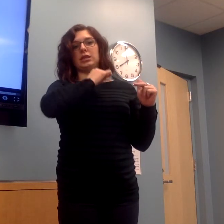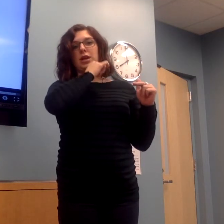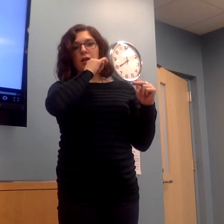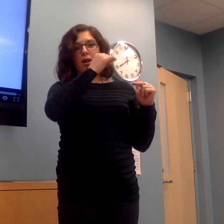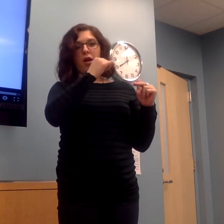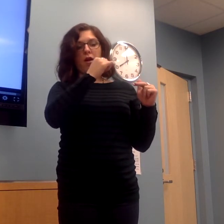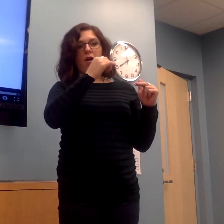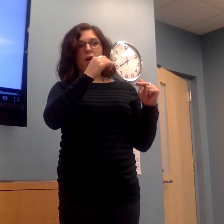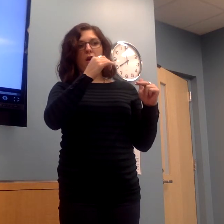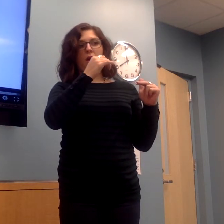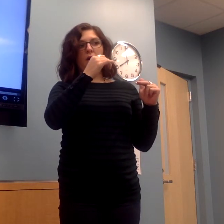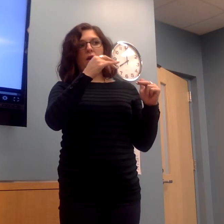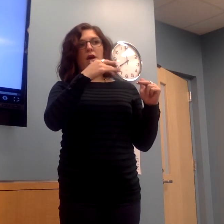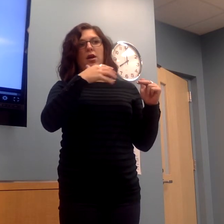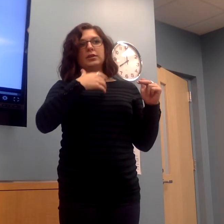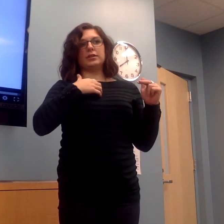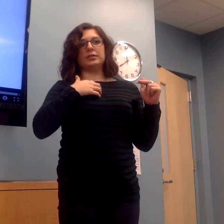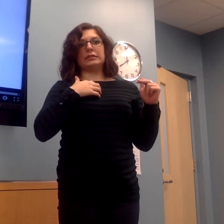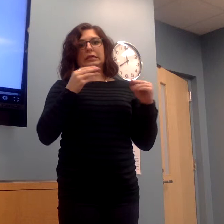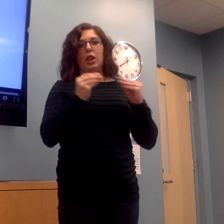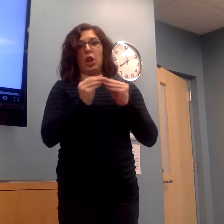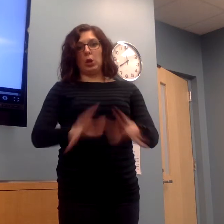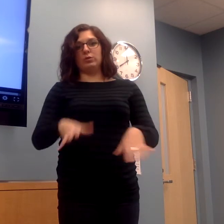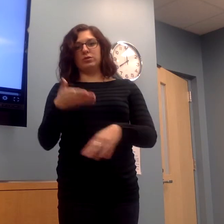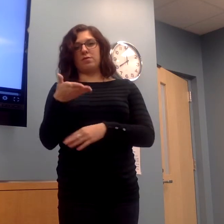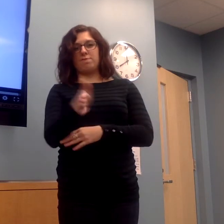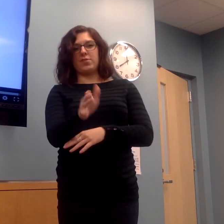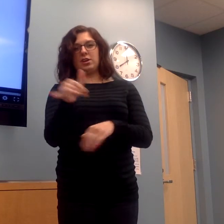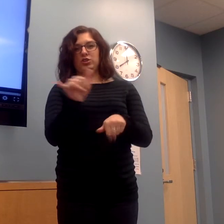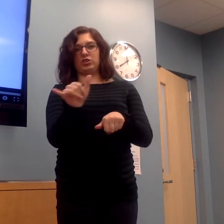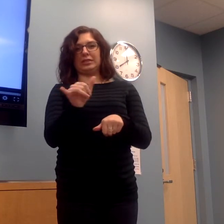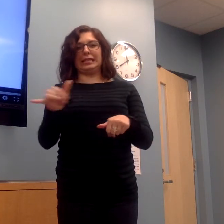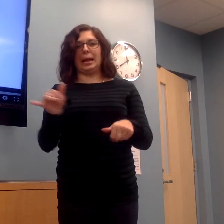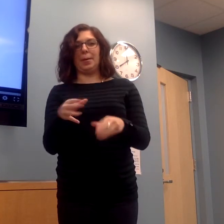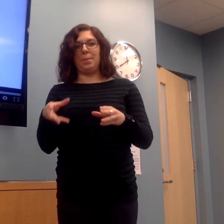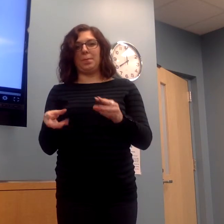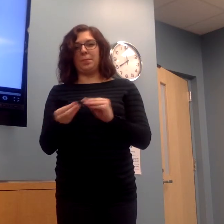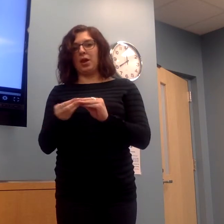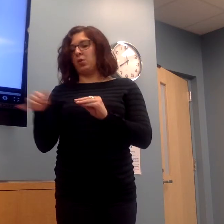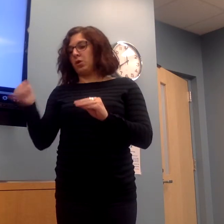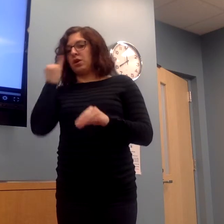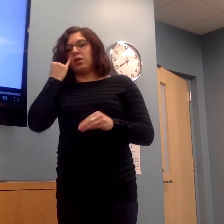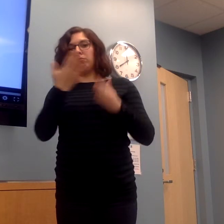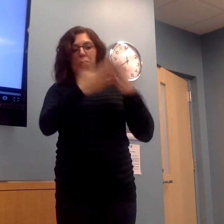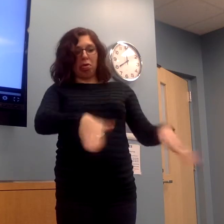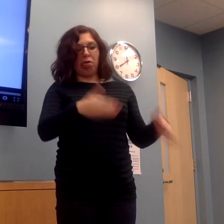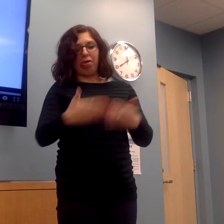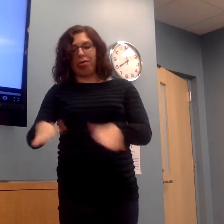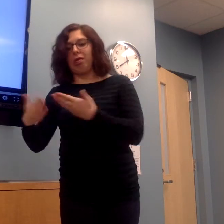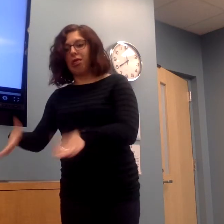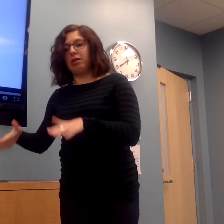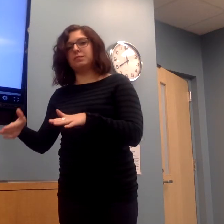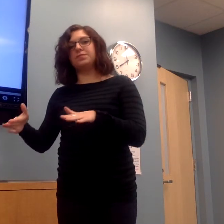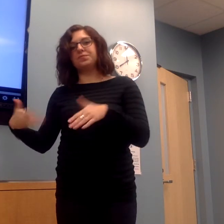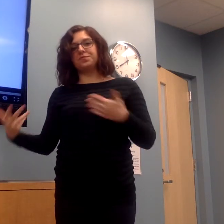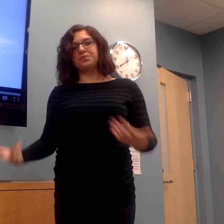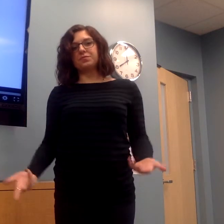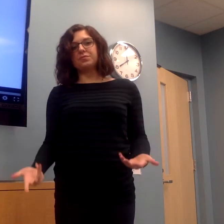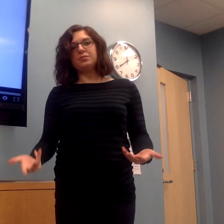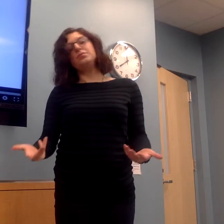production, he can produce a total of 100 huts. Gilligan uses all of his resources for fishing and can